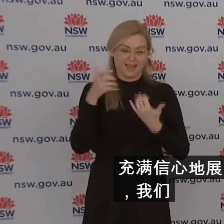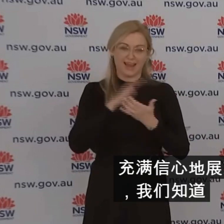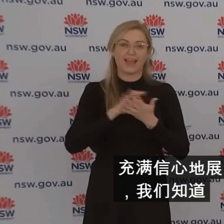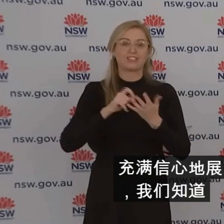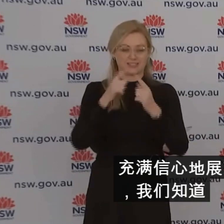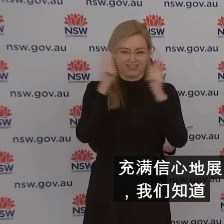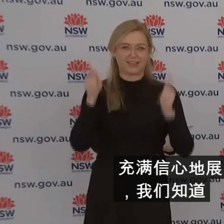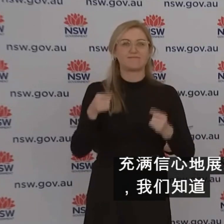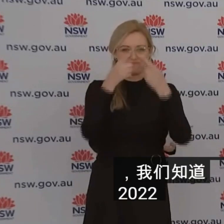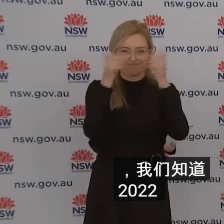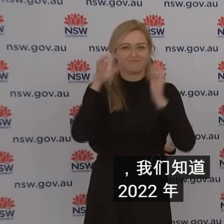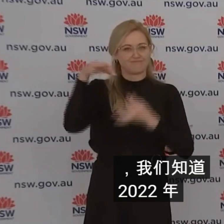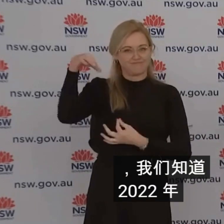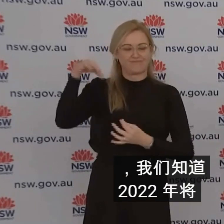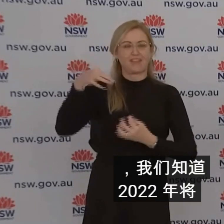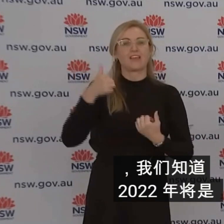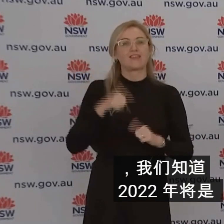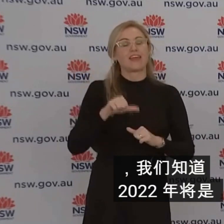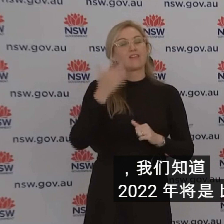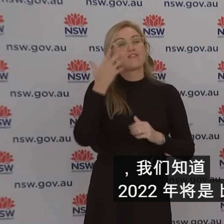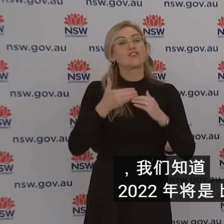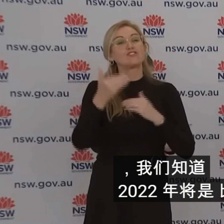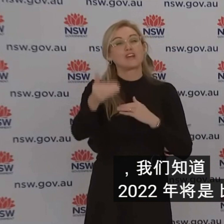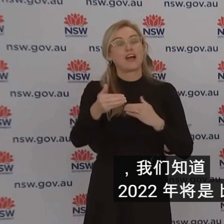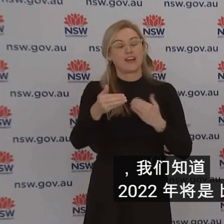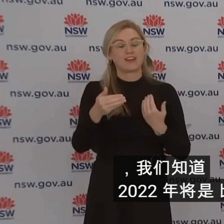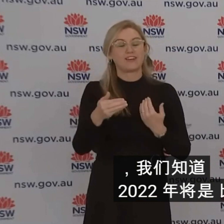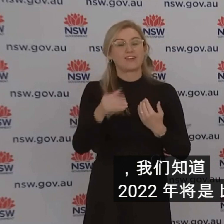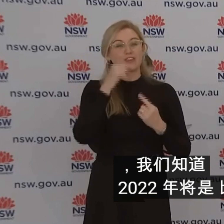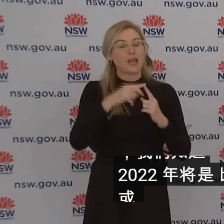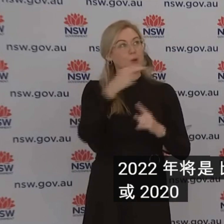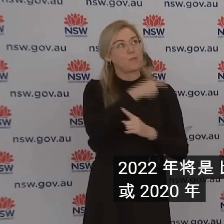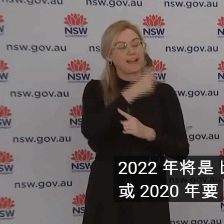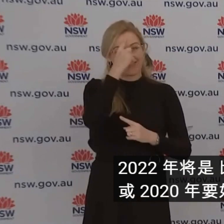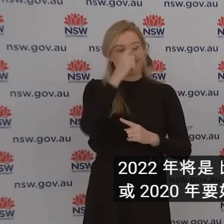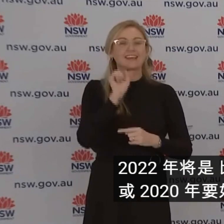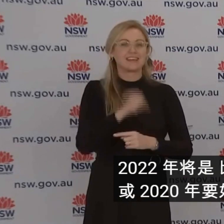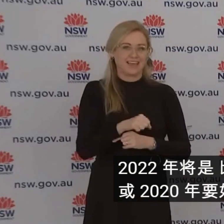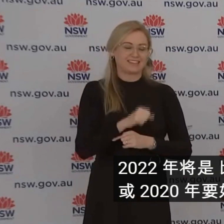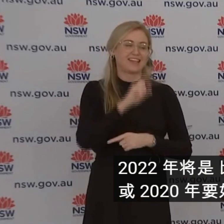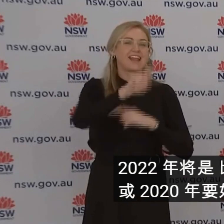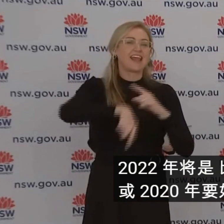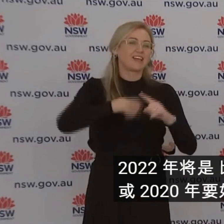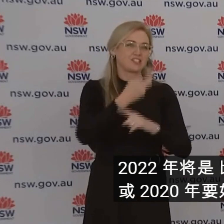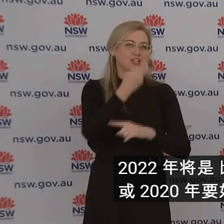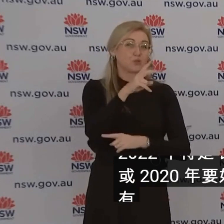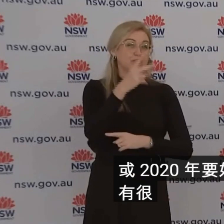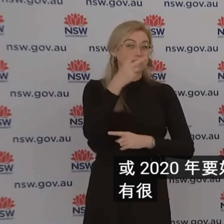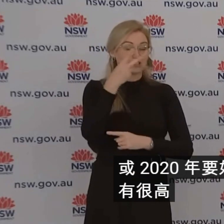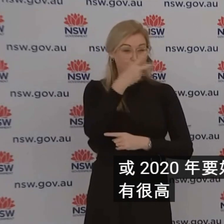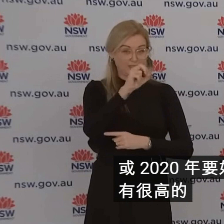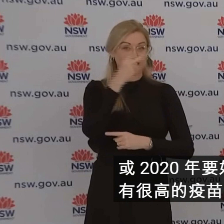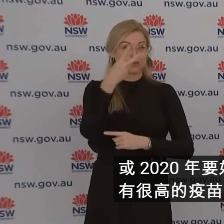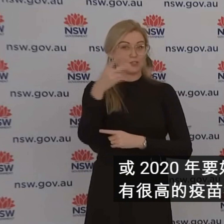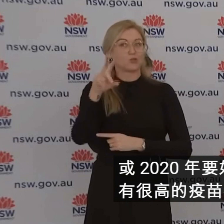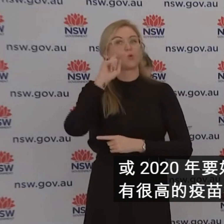we know for a fact 2022 will be much, much better than 2021 or 2020, because our population will have a high